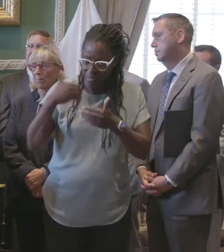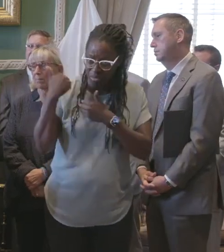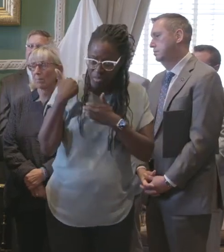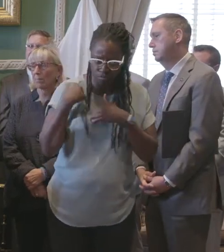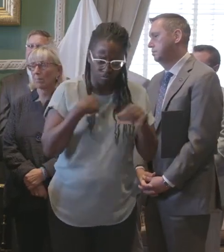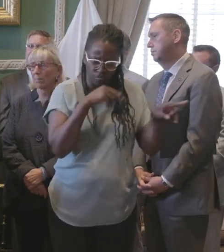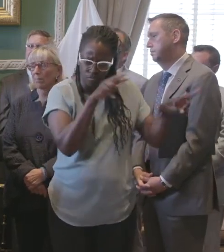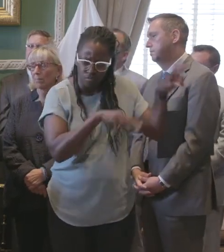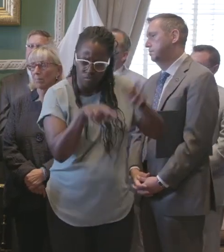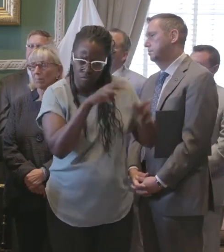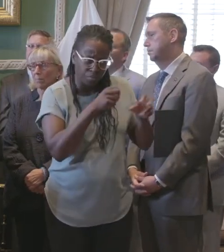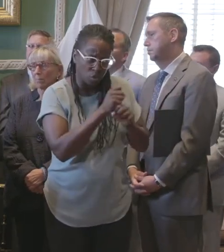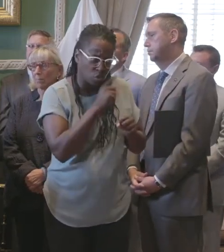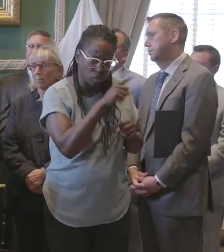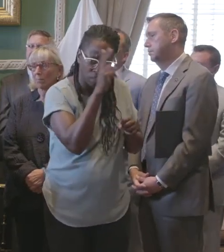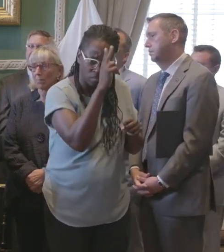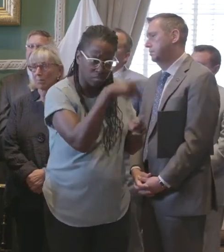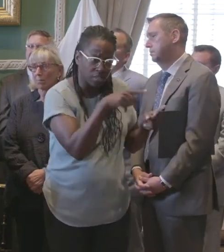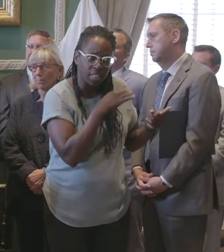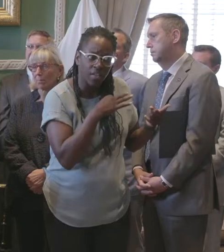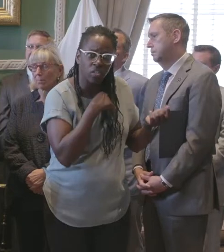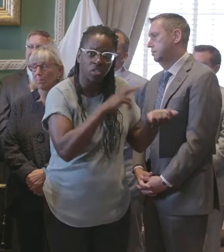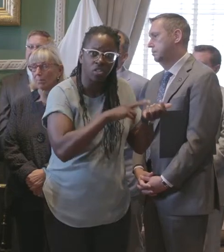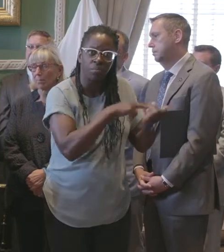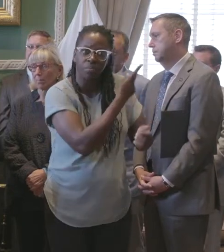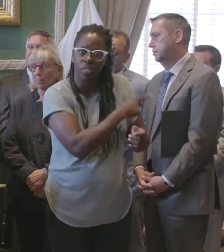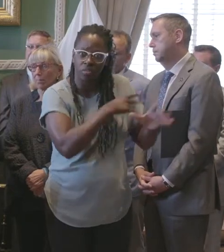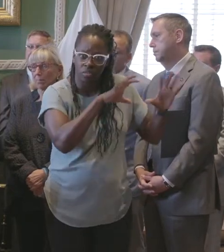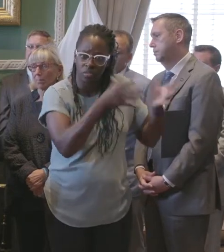need to continue to operate. Again, these facilities